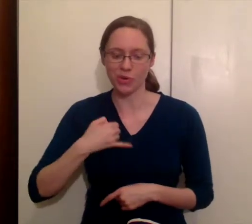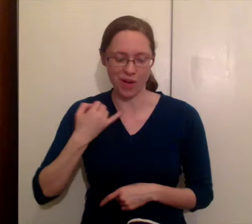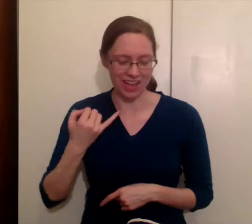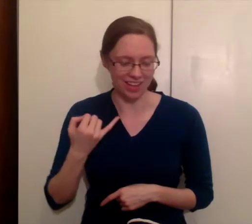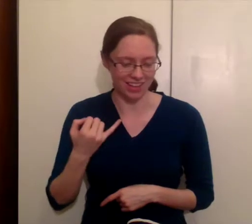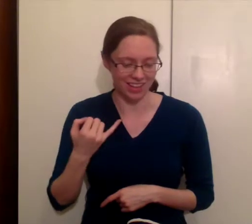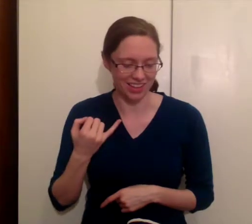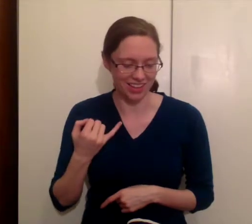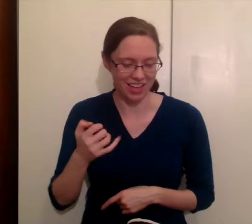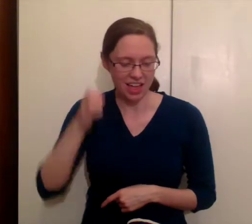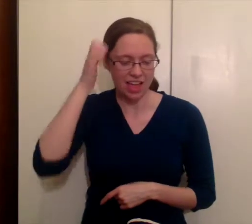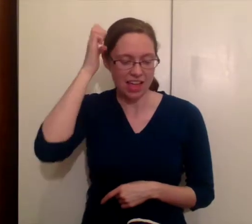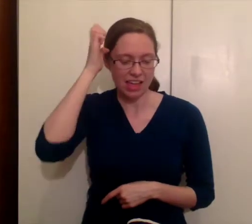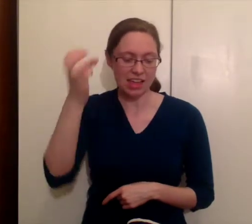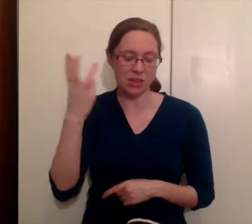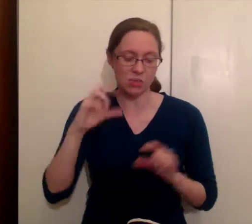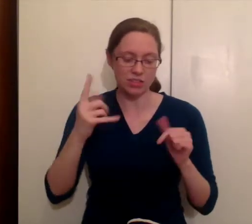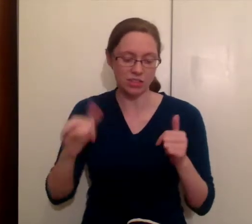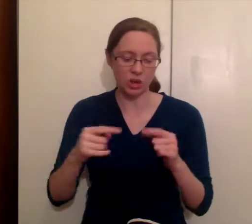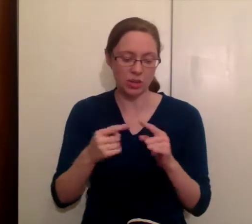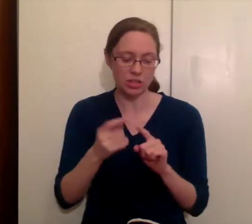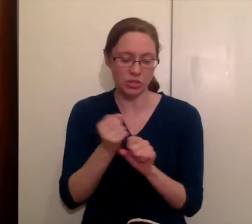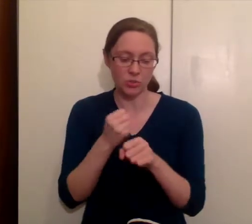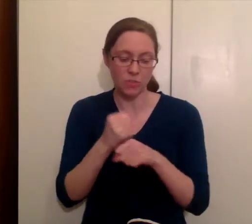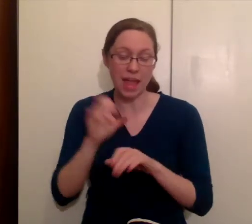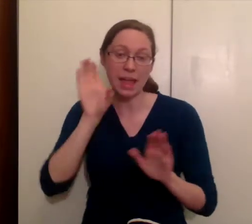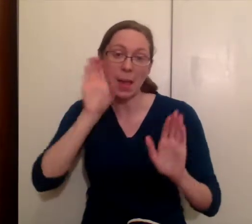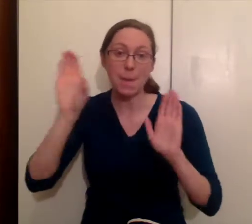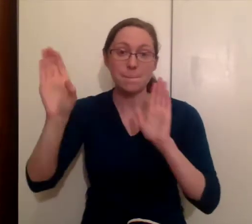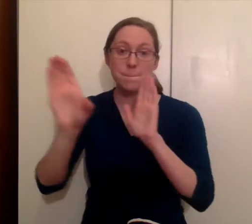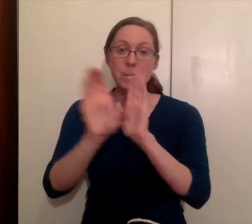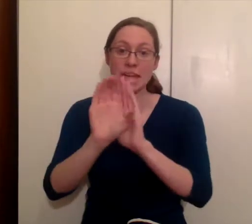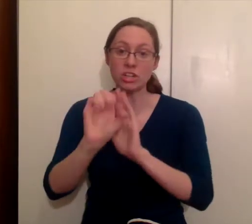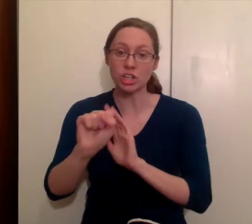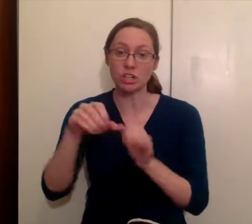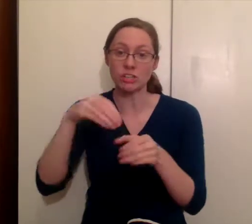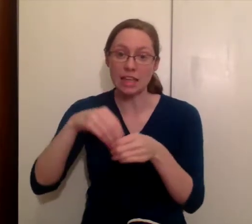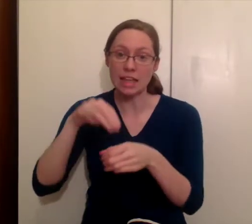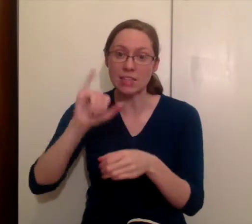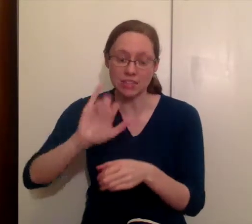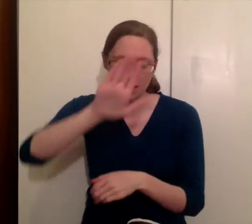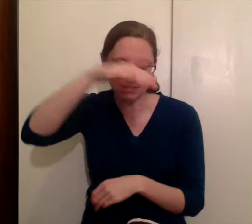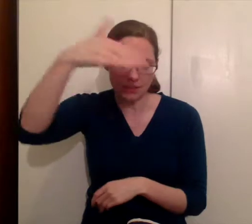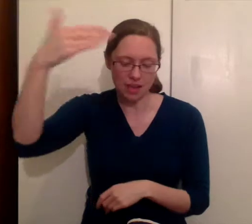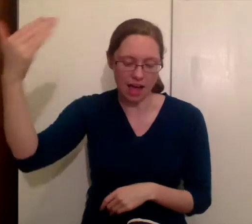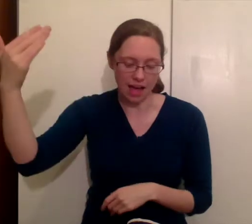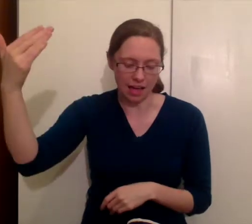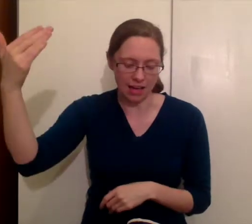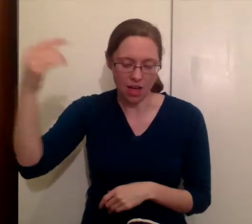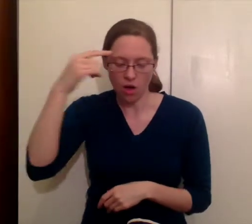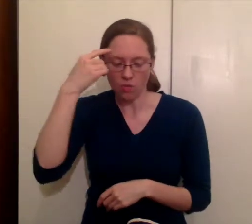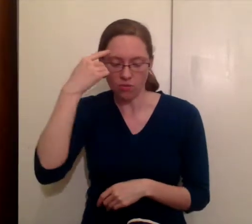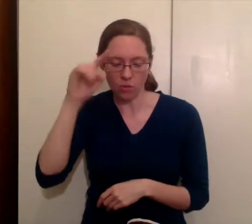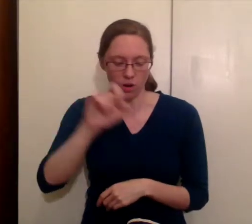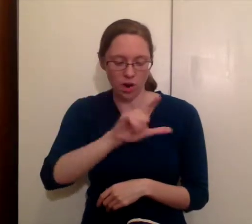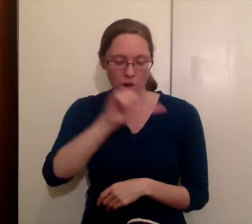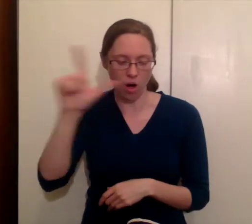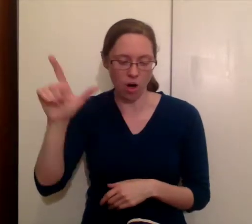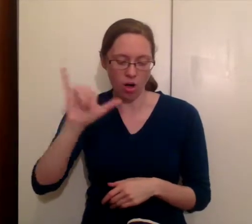joy. He was going to make pictures in the sky for all